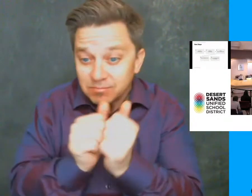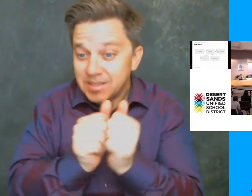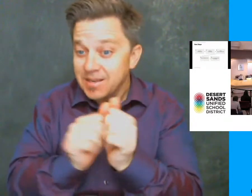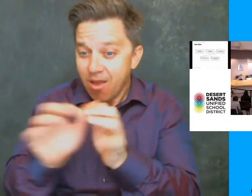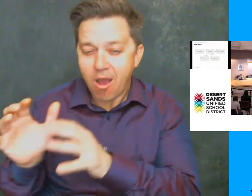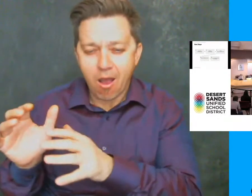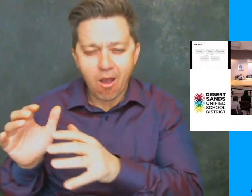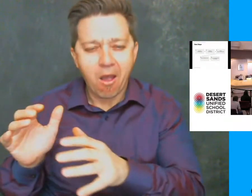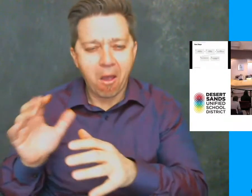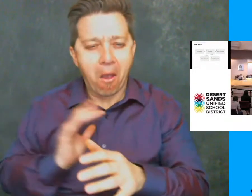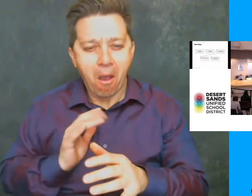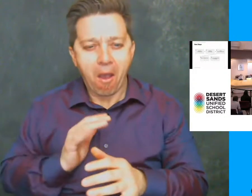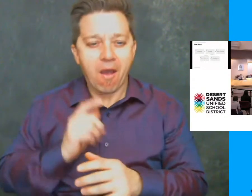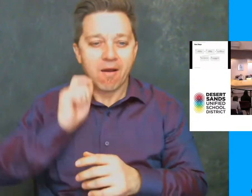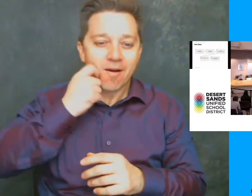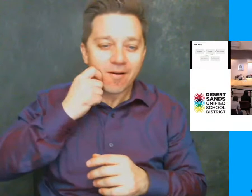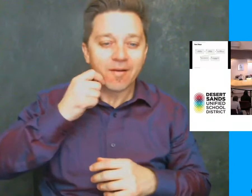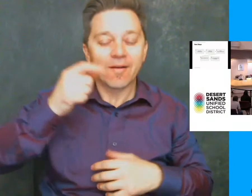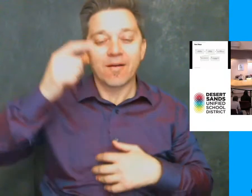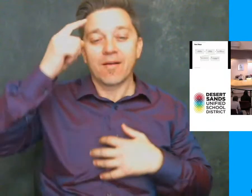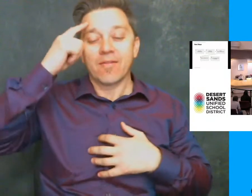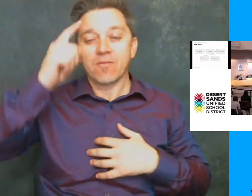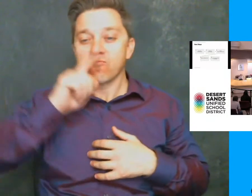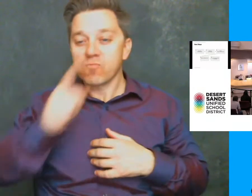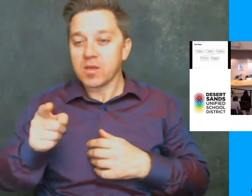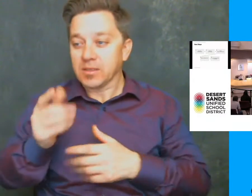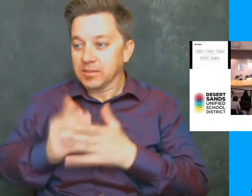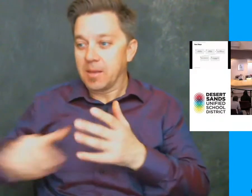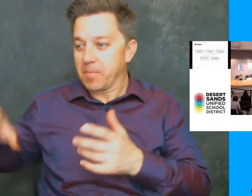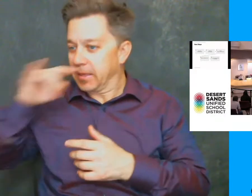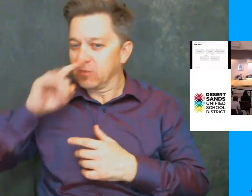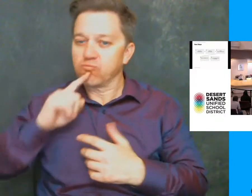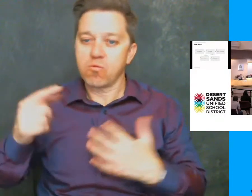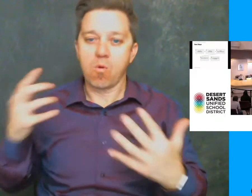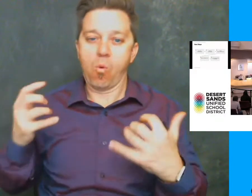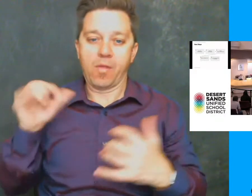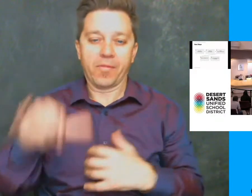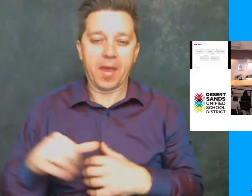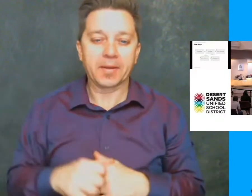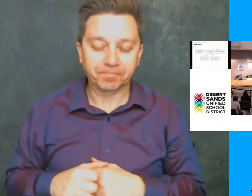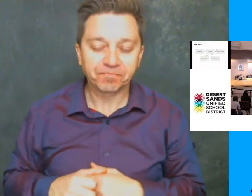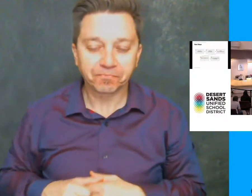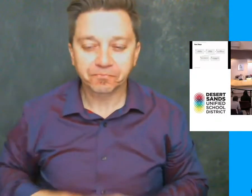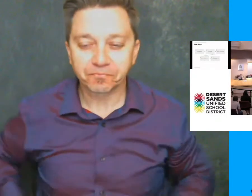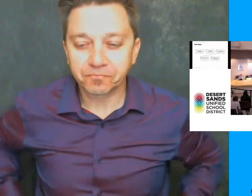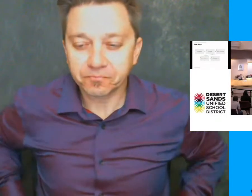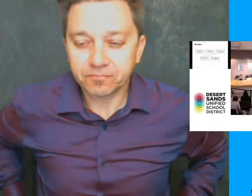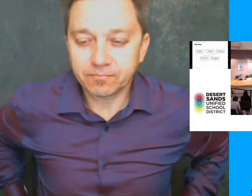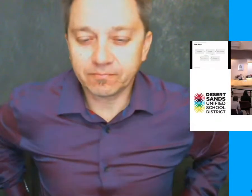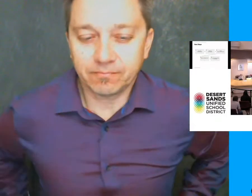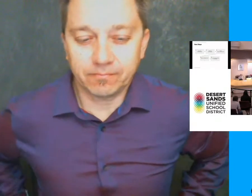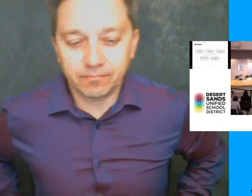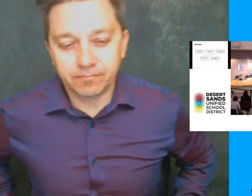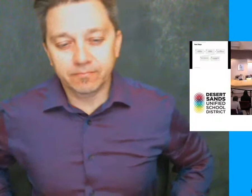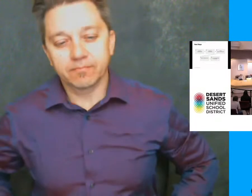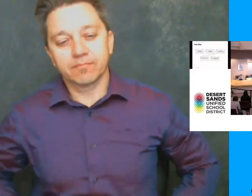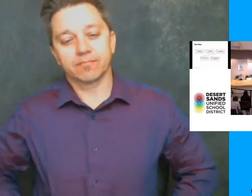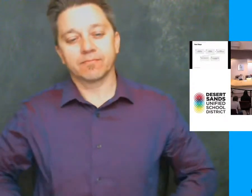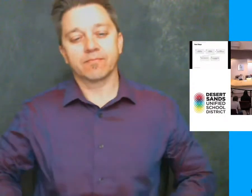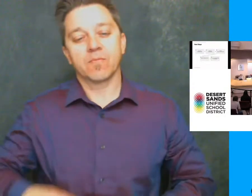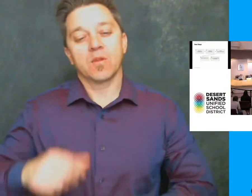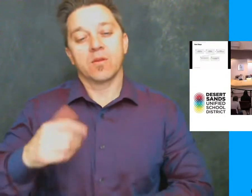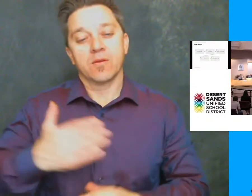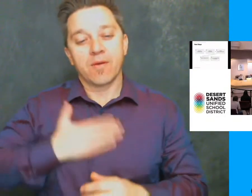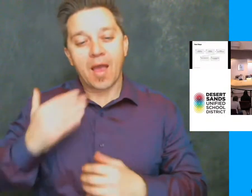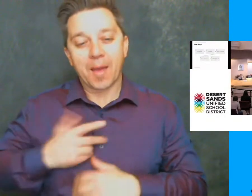really grab a certain section of the kids that are interested in that. So I think this plan, I just love looking at